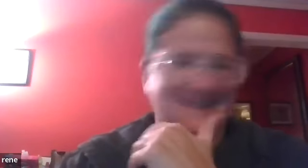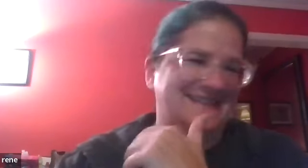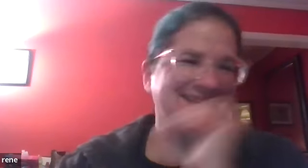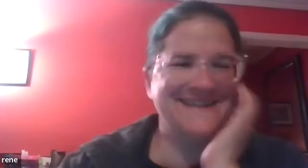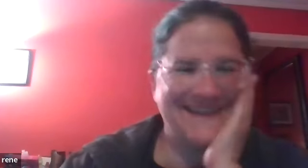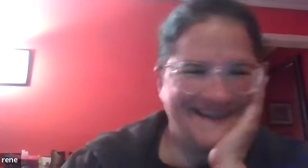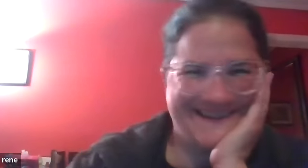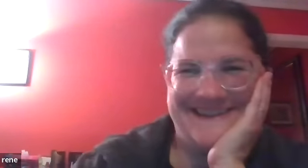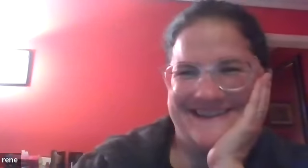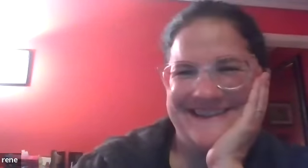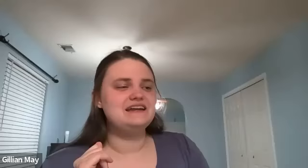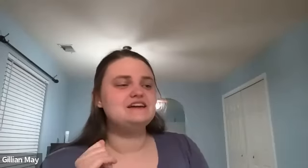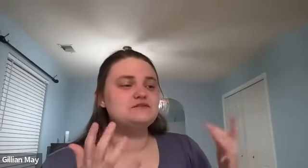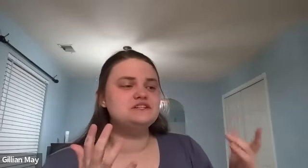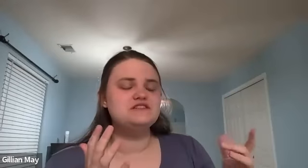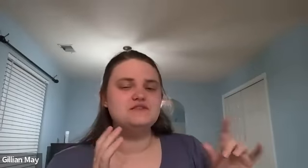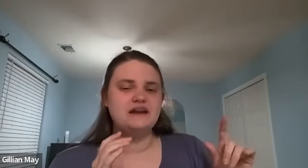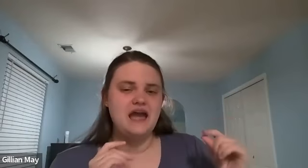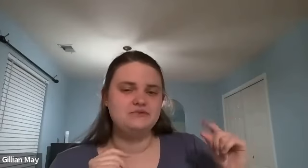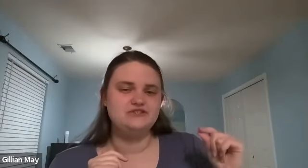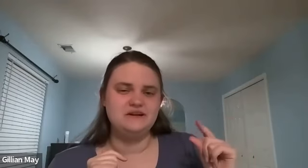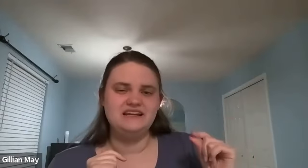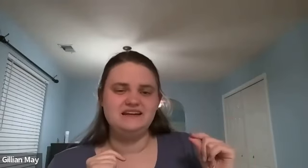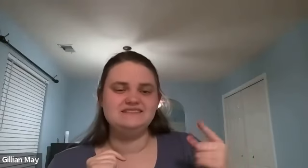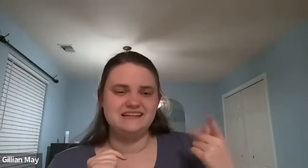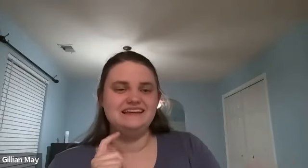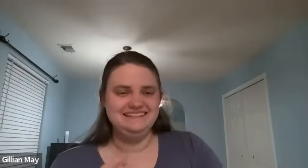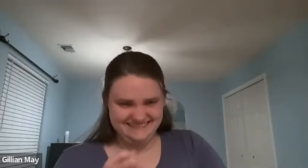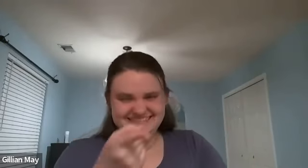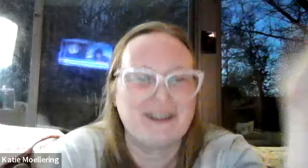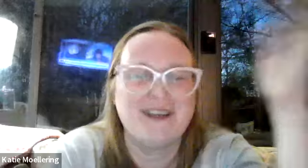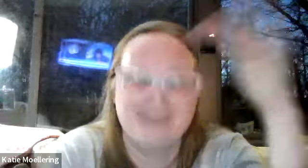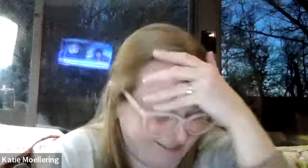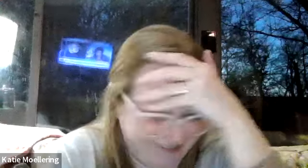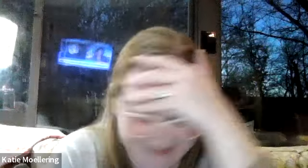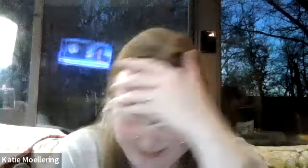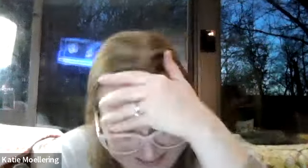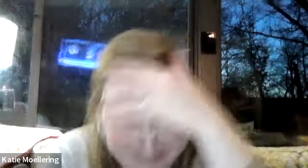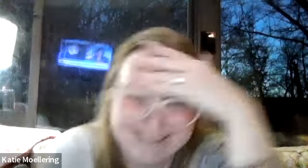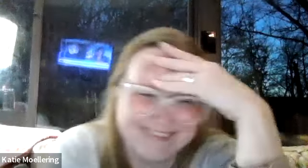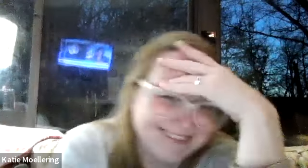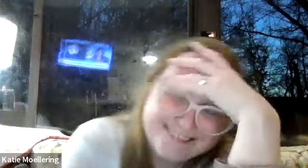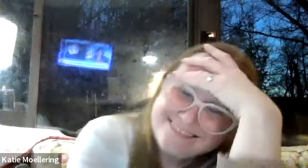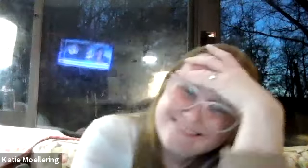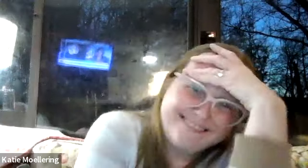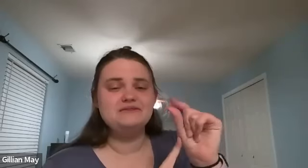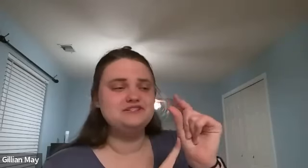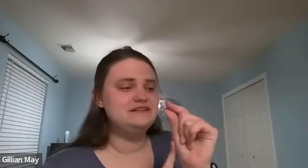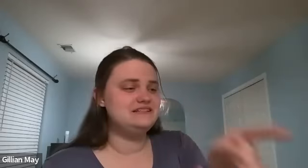what I was like, because originally the one I had. That's right. We did just review it. Oh, well, because the one I had originally, it